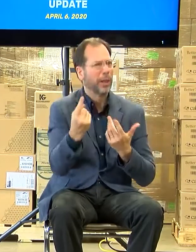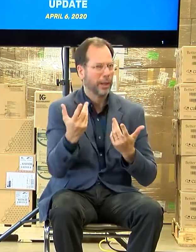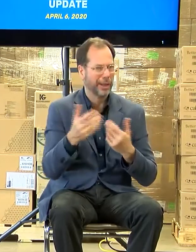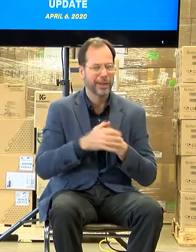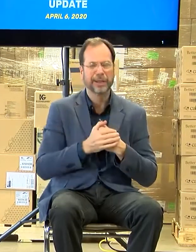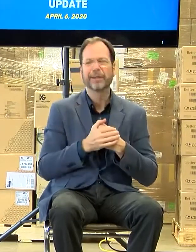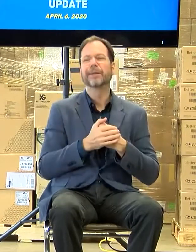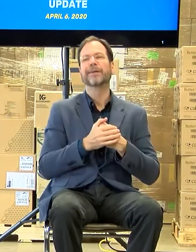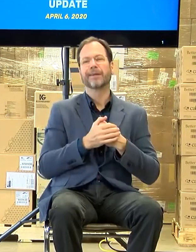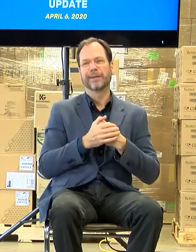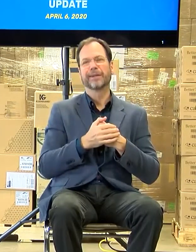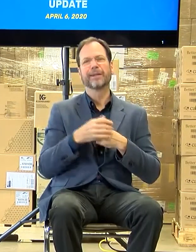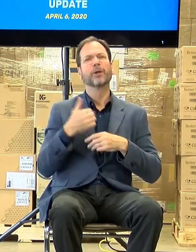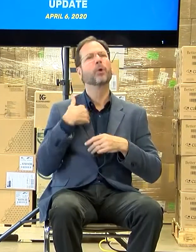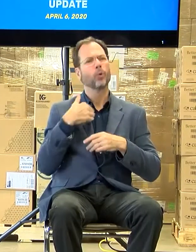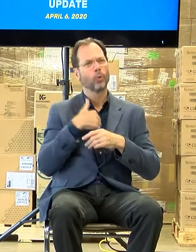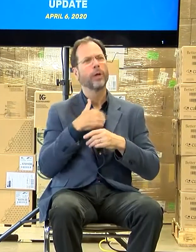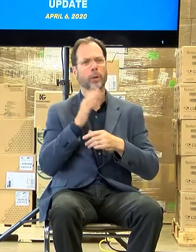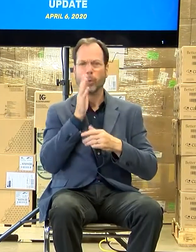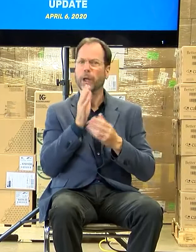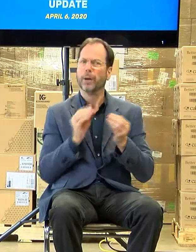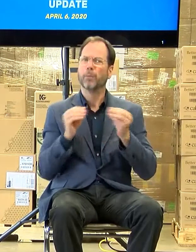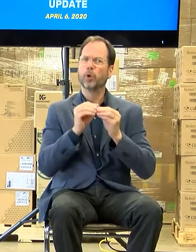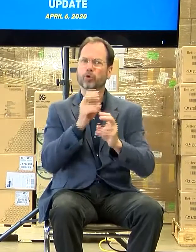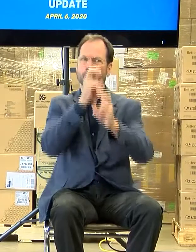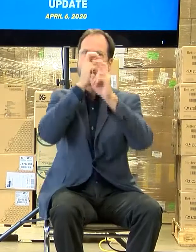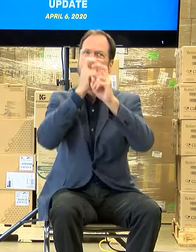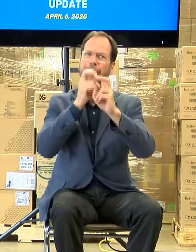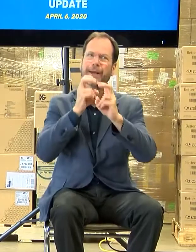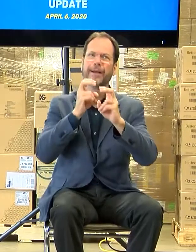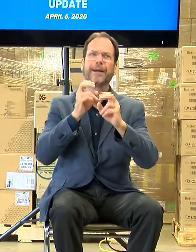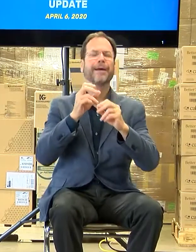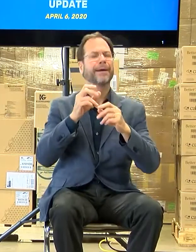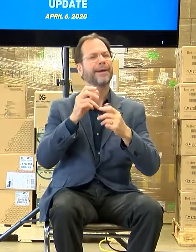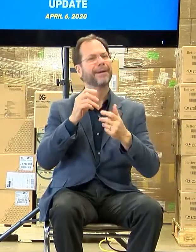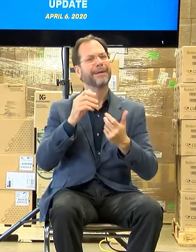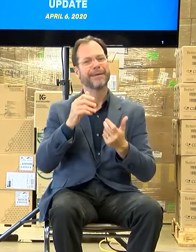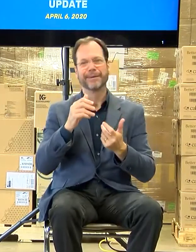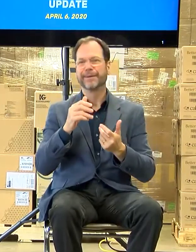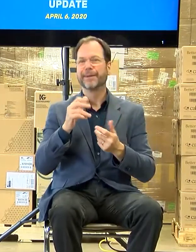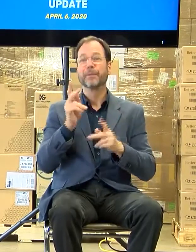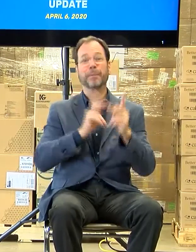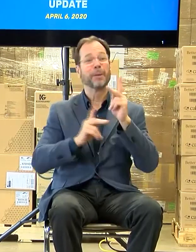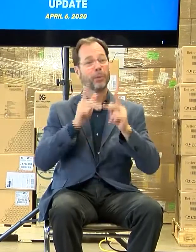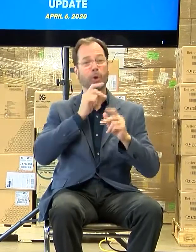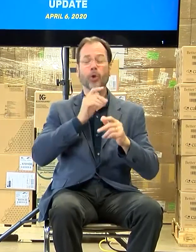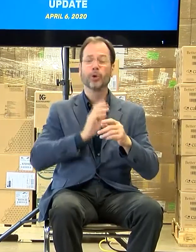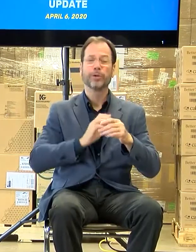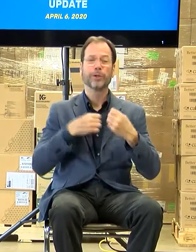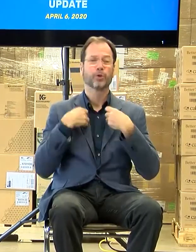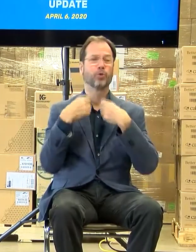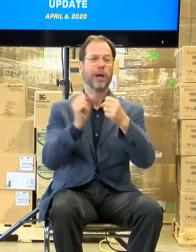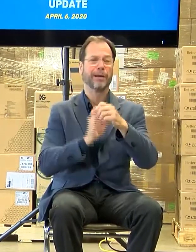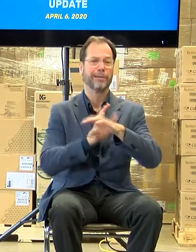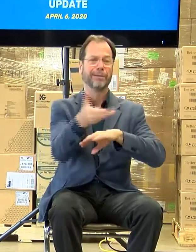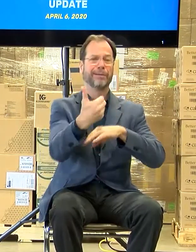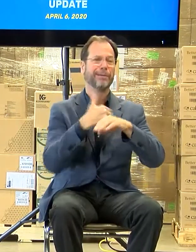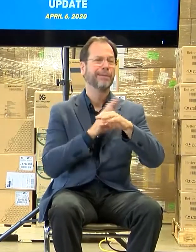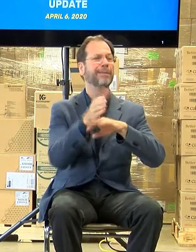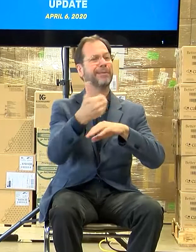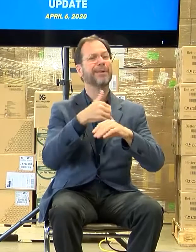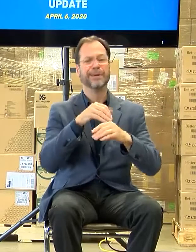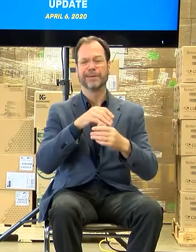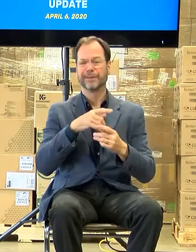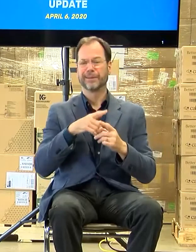will be working more aggressively to reduce the number of people who are traveling from Louisiana into the state